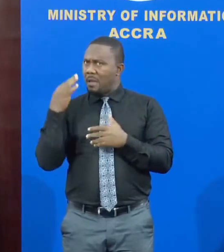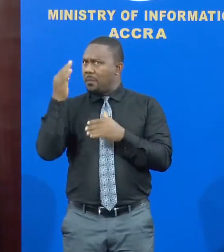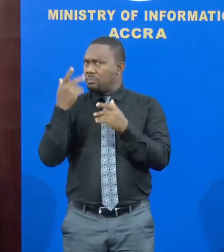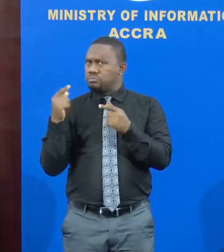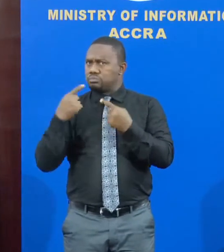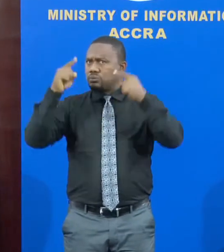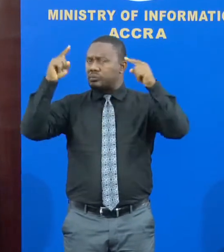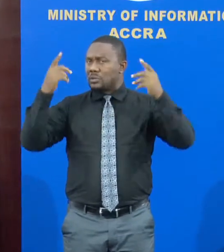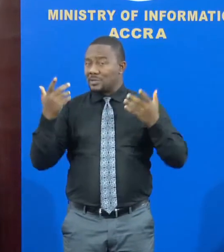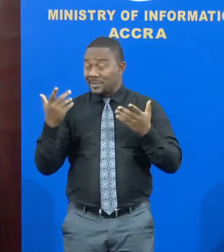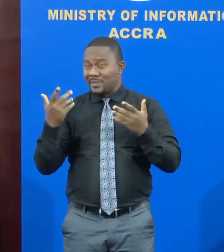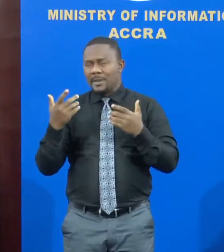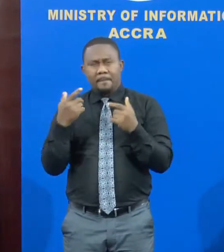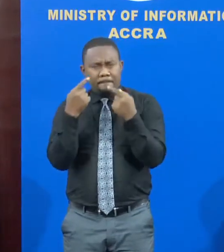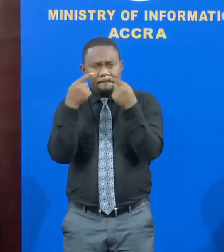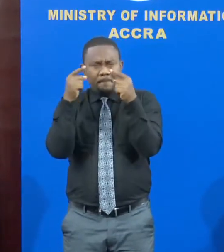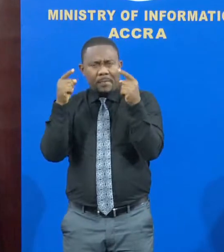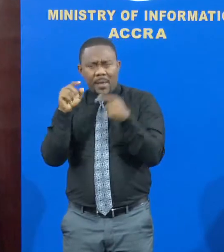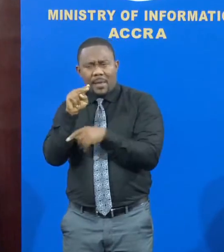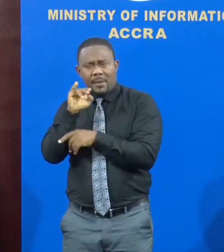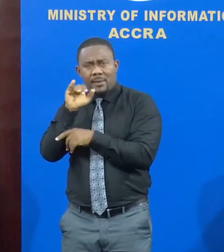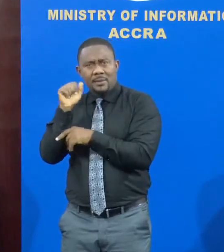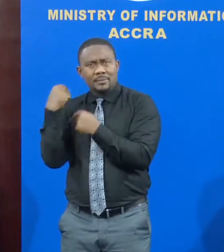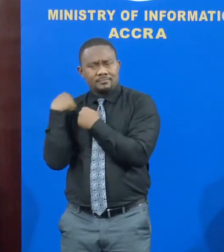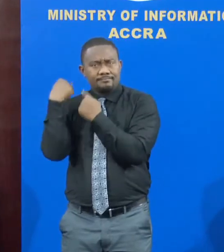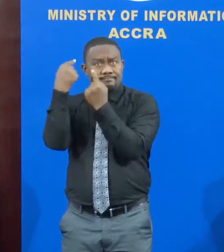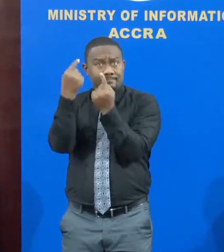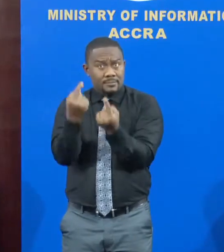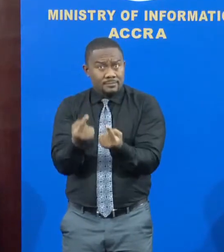key achievements of NIA since